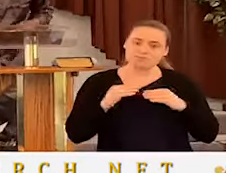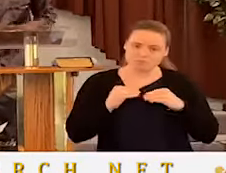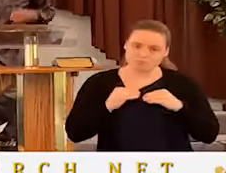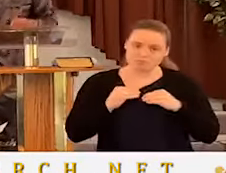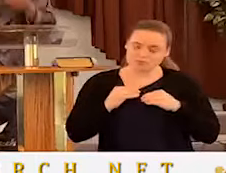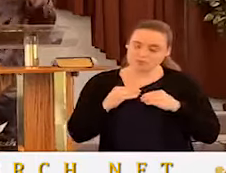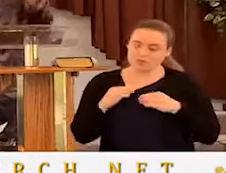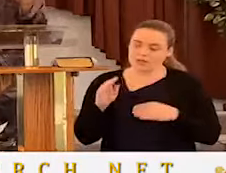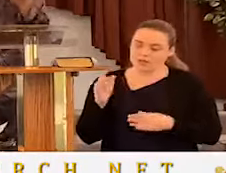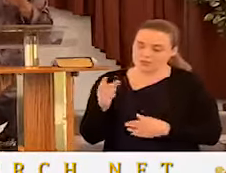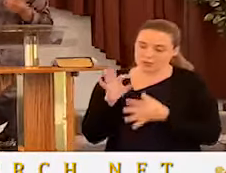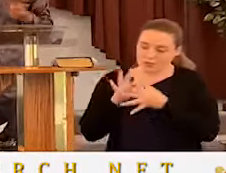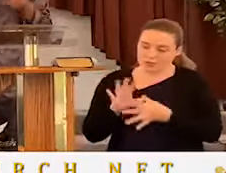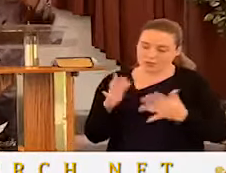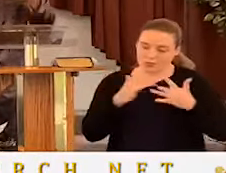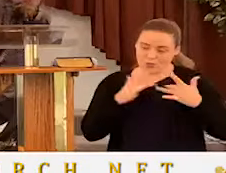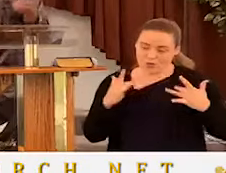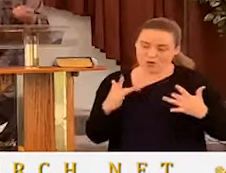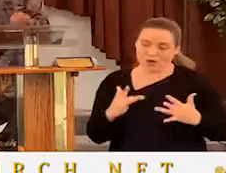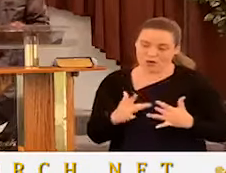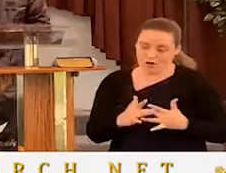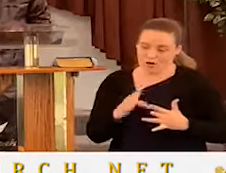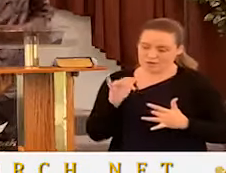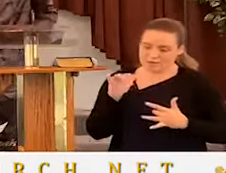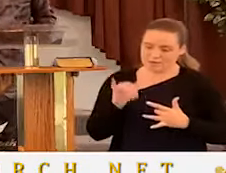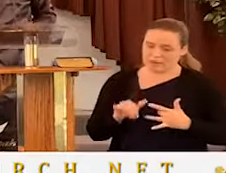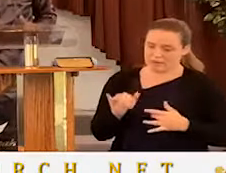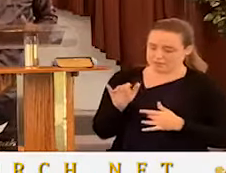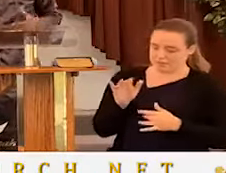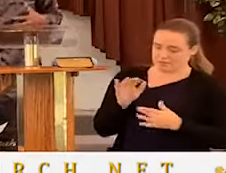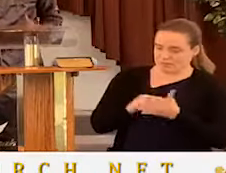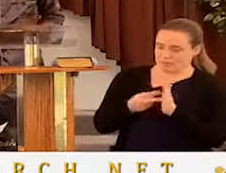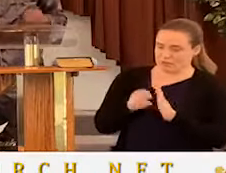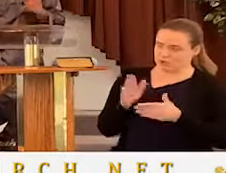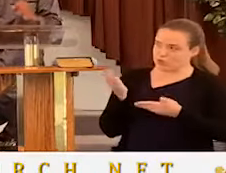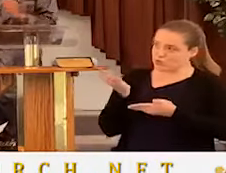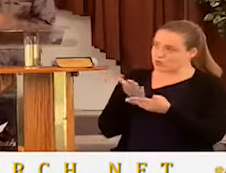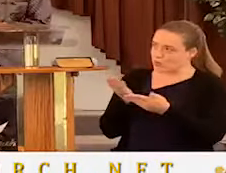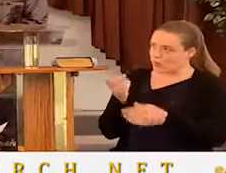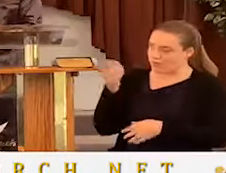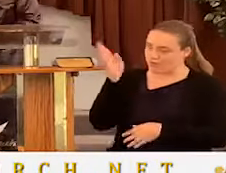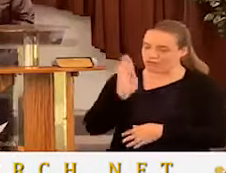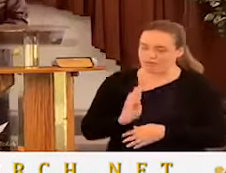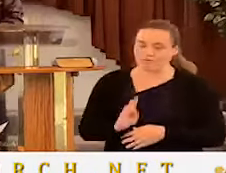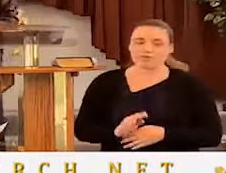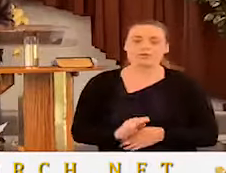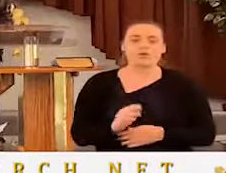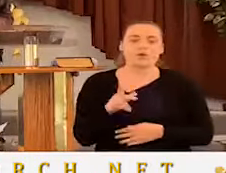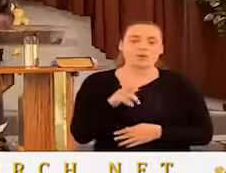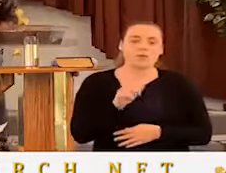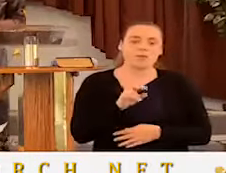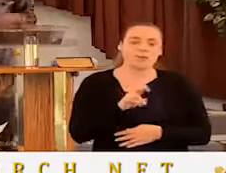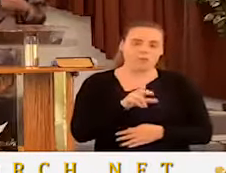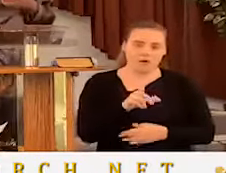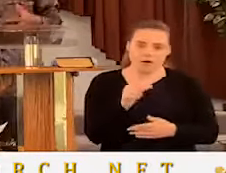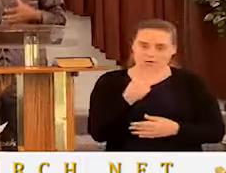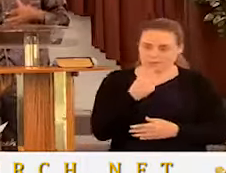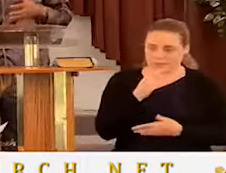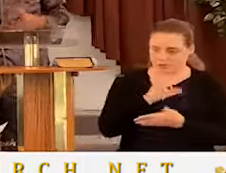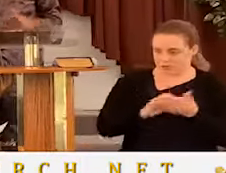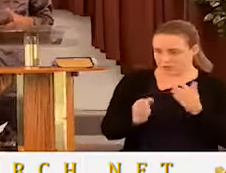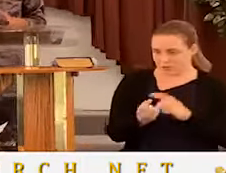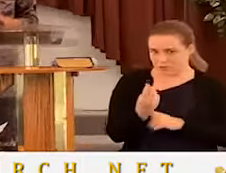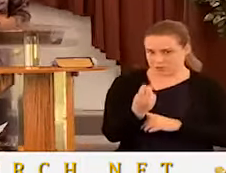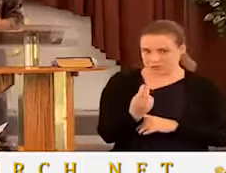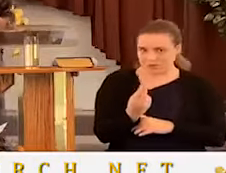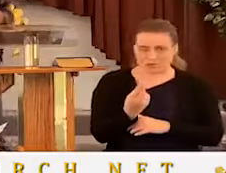heart that is your reasonable service. Paul now says in chapter 13, what should